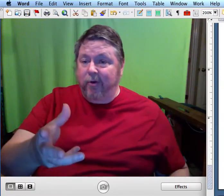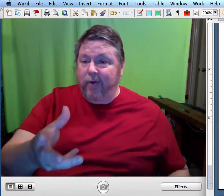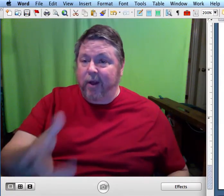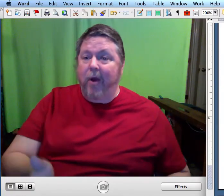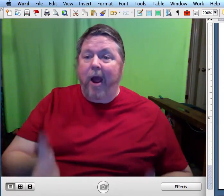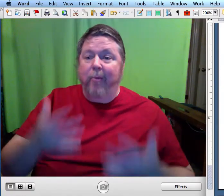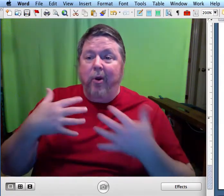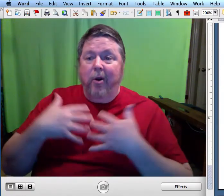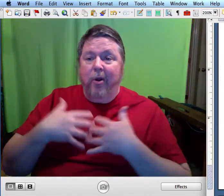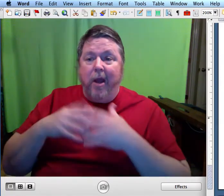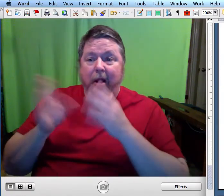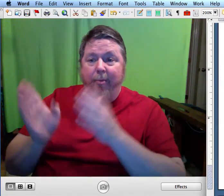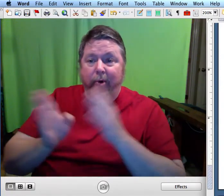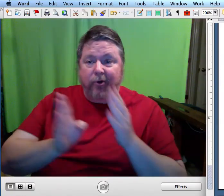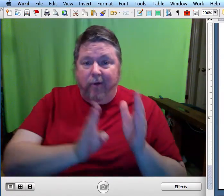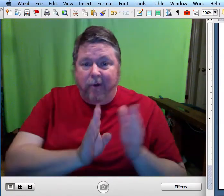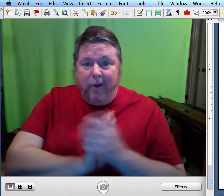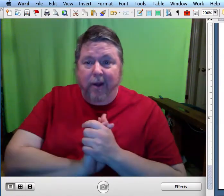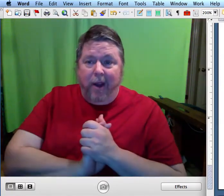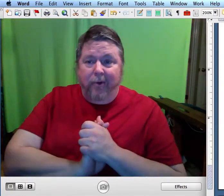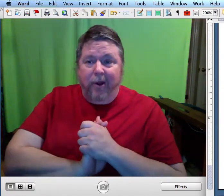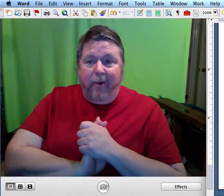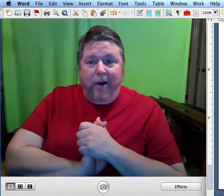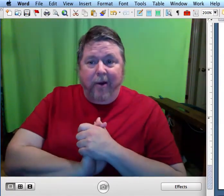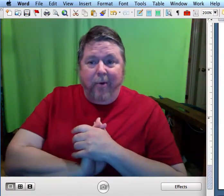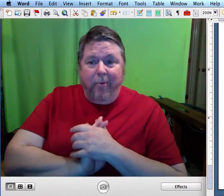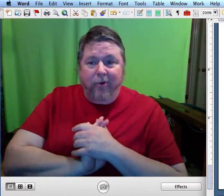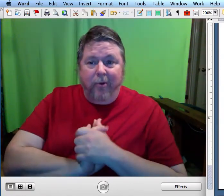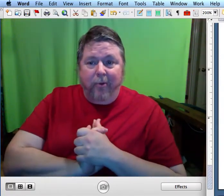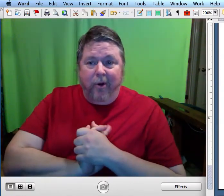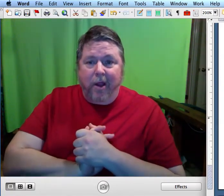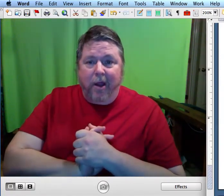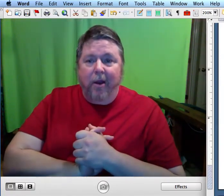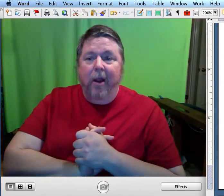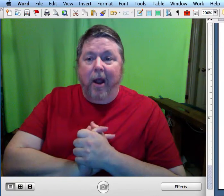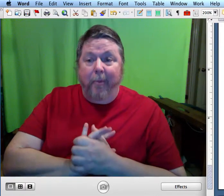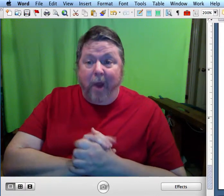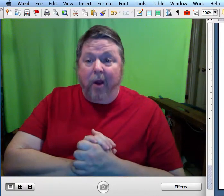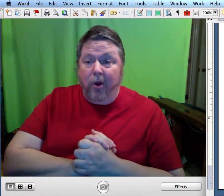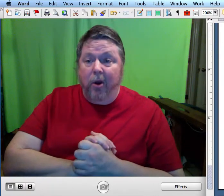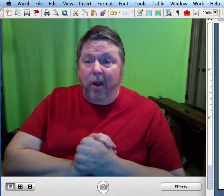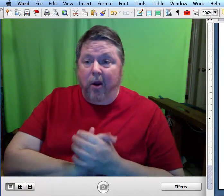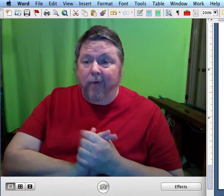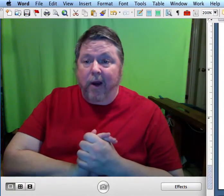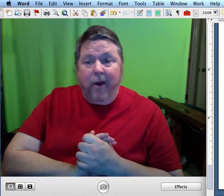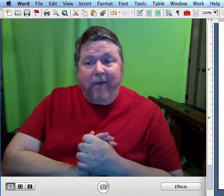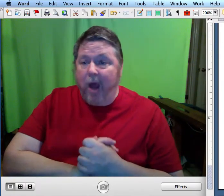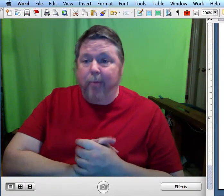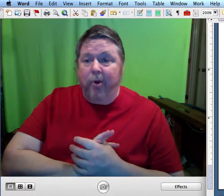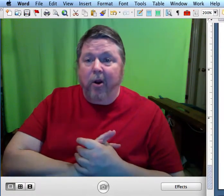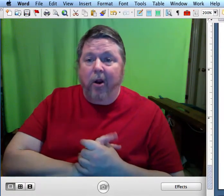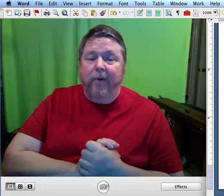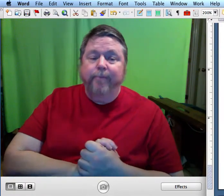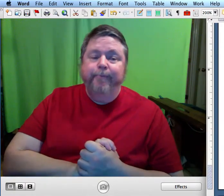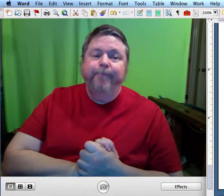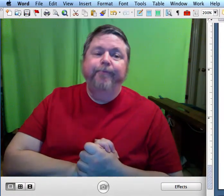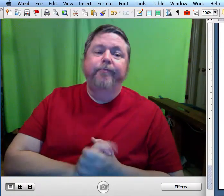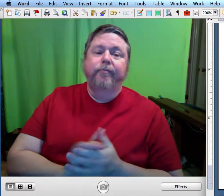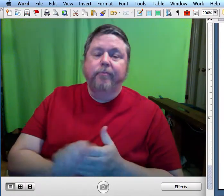submit your video. I'm going to look at a portion of it. I won't tell you ahead of time what portion I'm going to look at. I'm not going to look at all of it. I don't have time to look at all